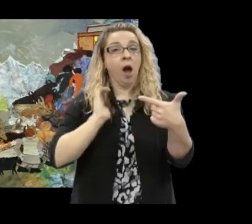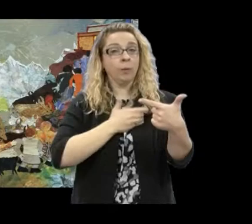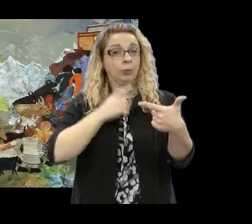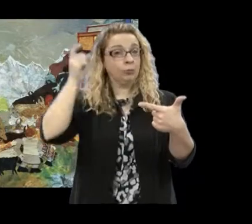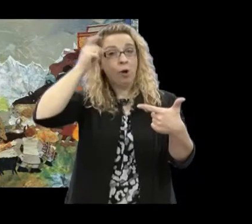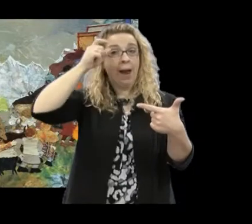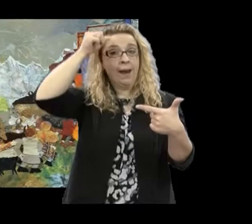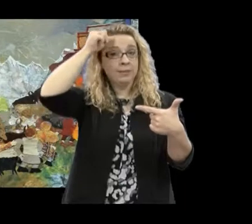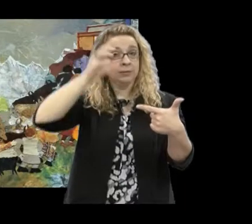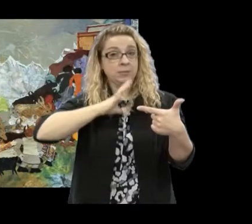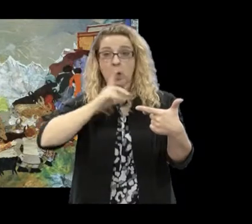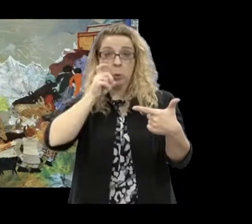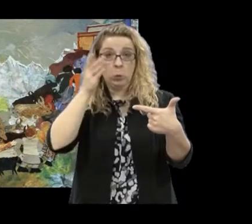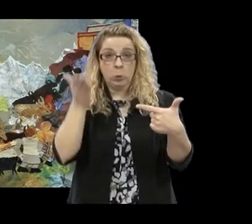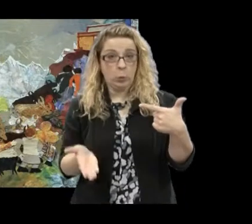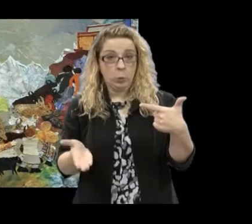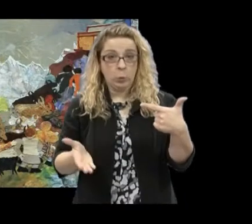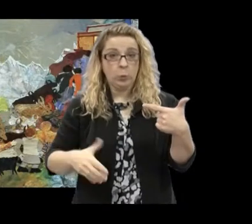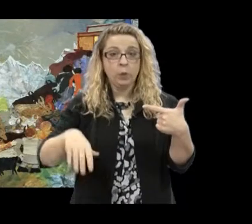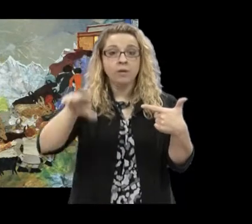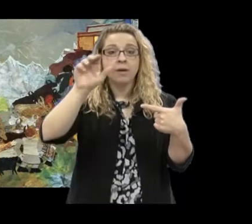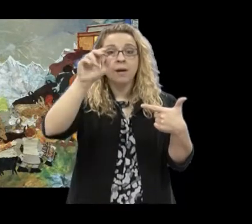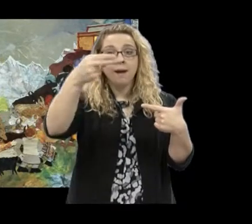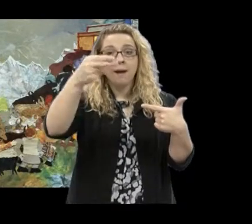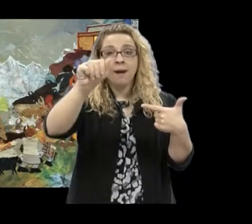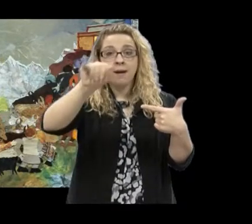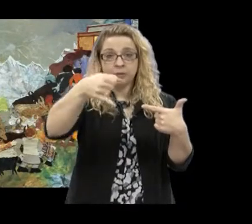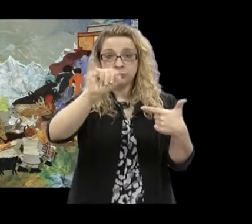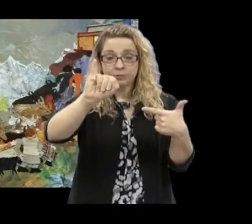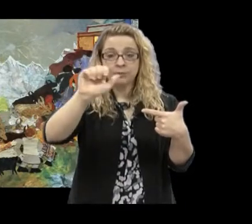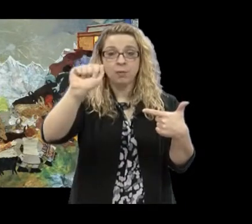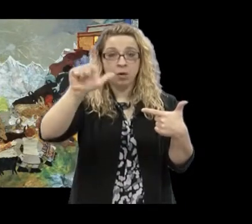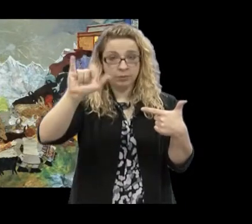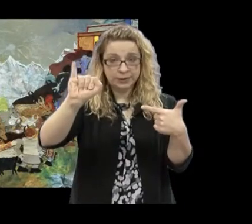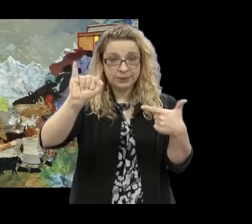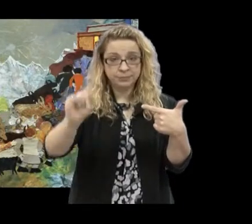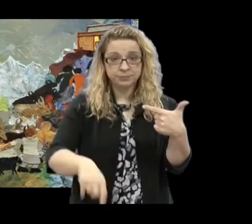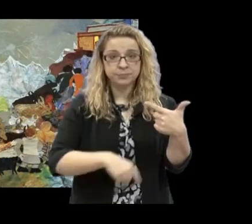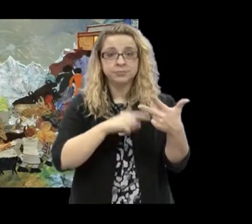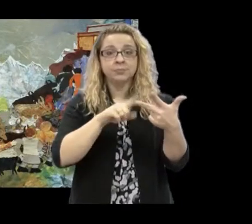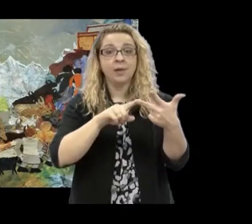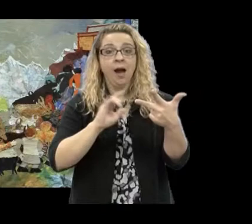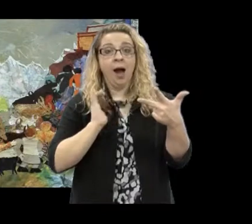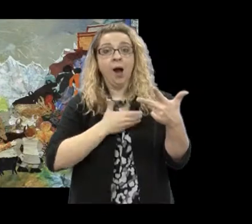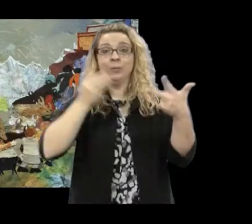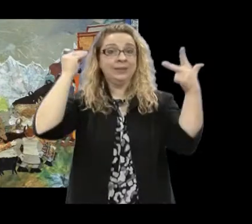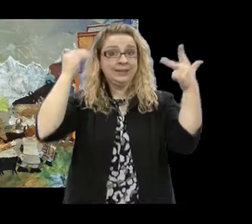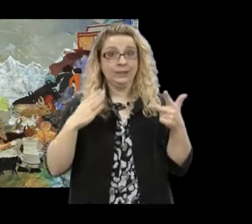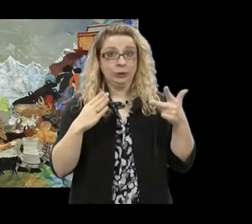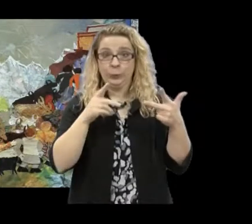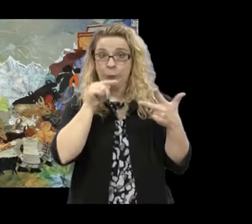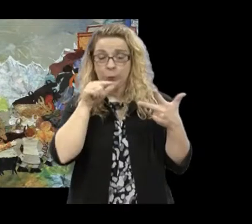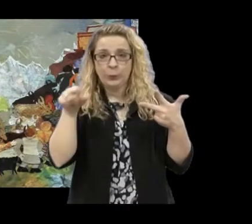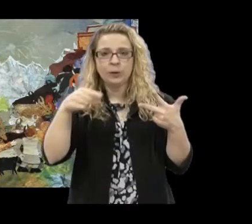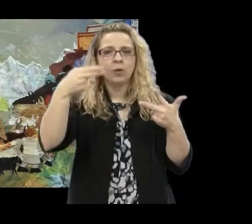Our wise man, Haji Ali. Our teacher, Hussein.